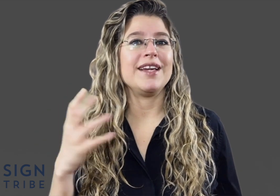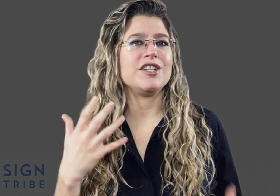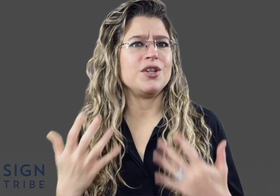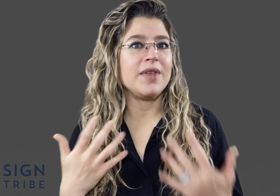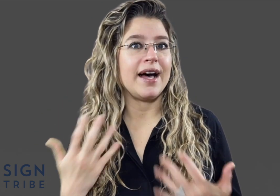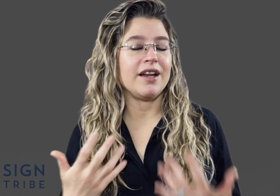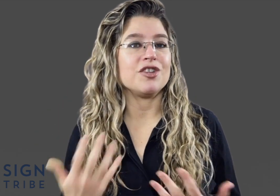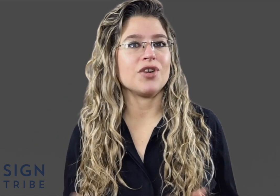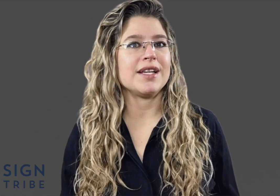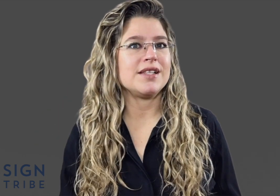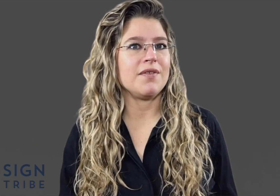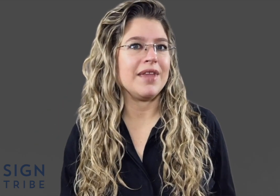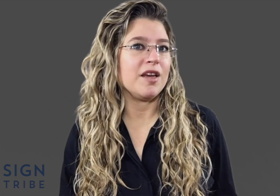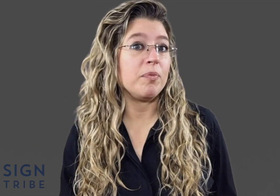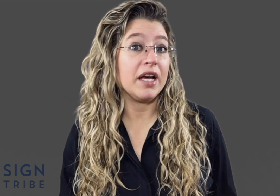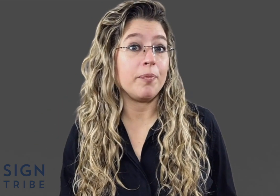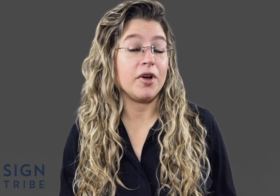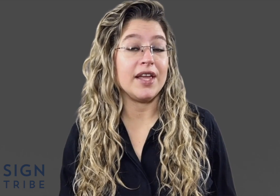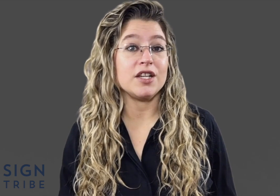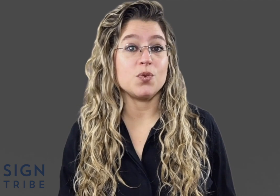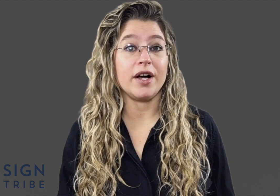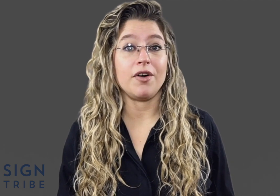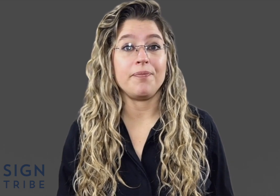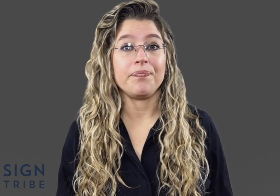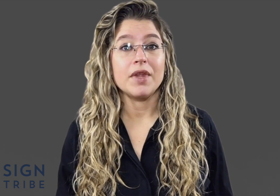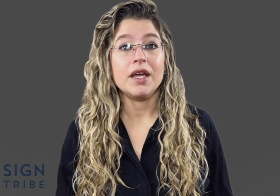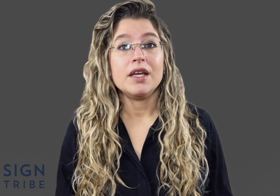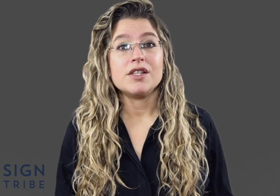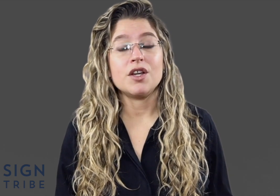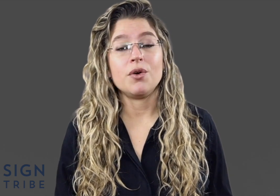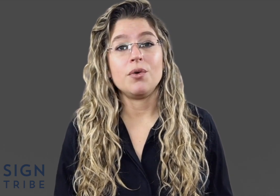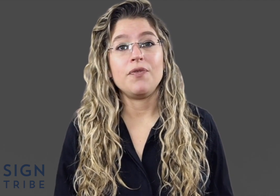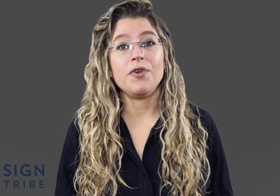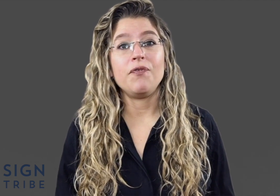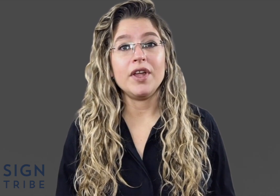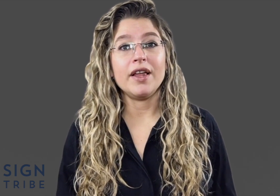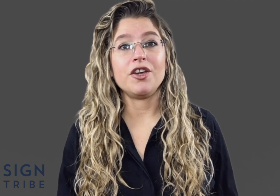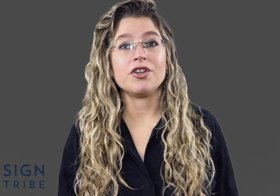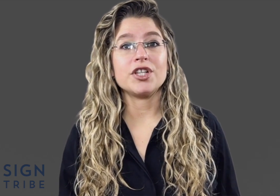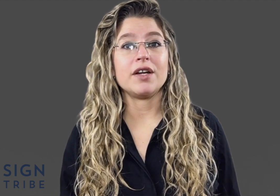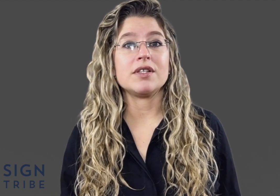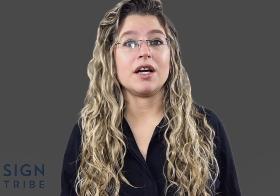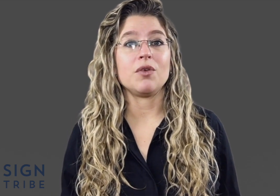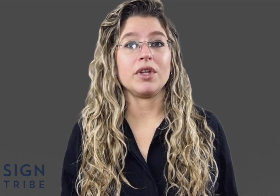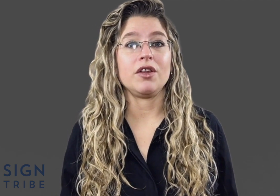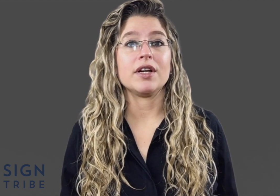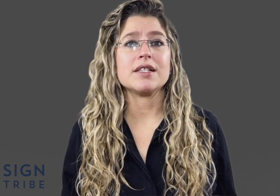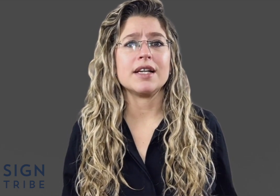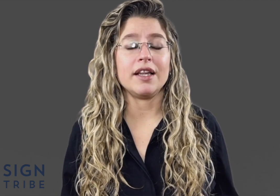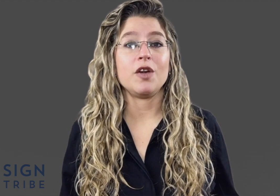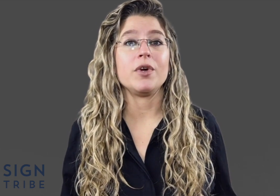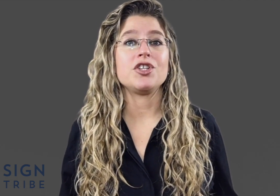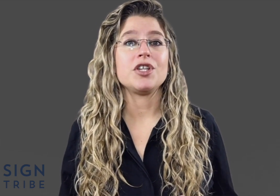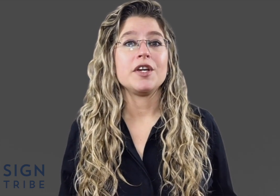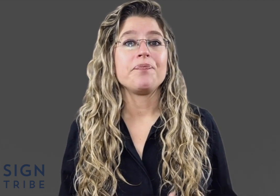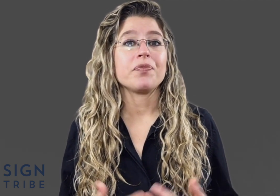do that, and try to see if they can pick up on that as well. So if you feel like your child's not really learning sign language, don't